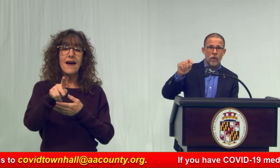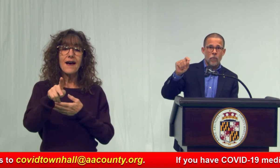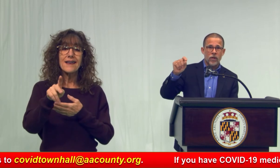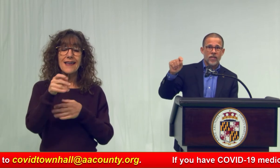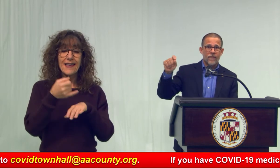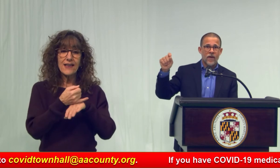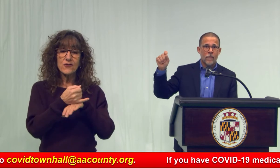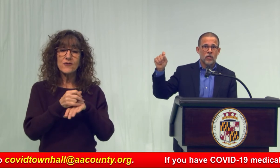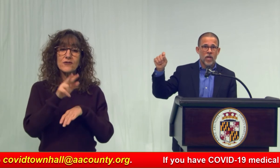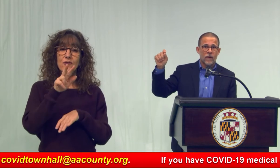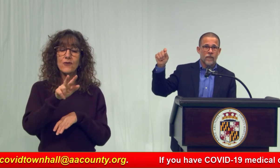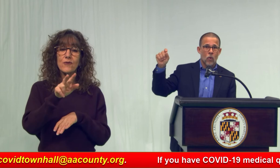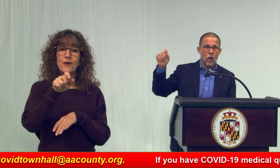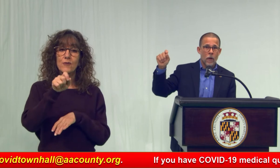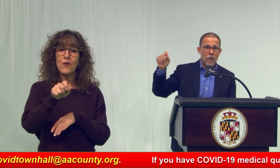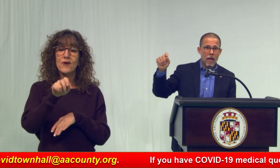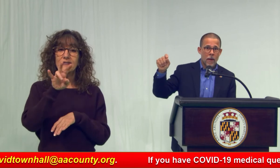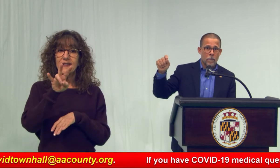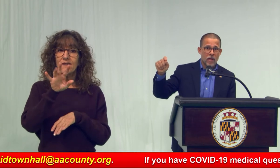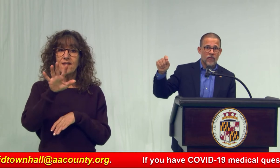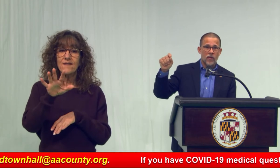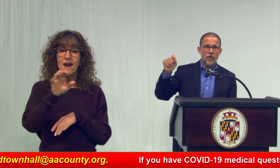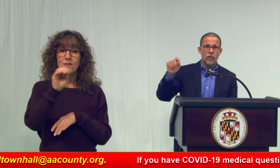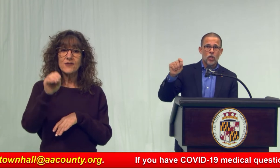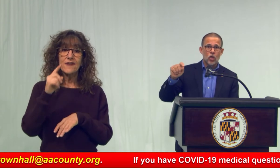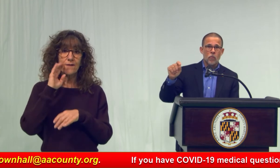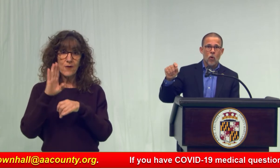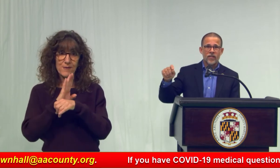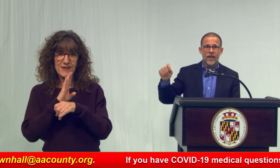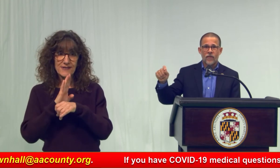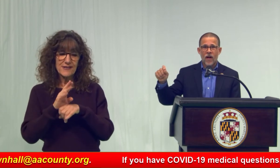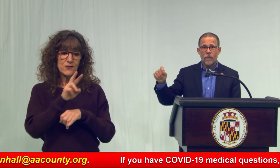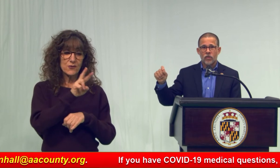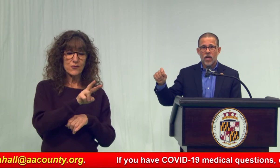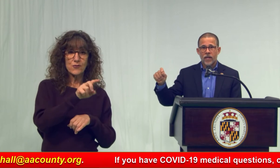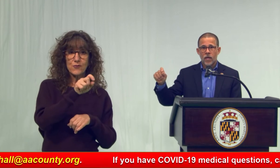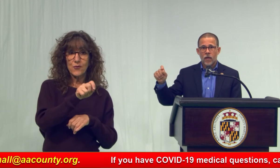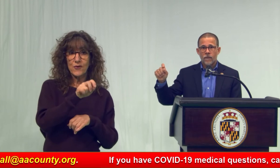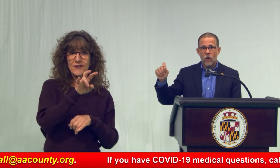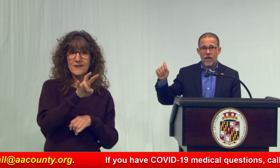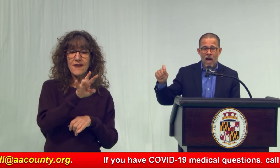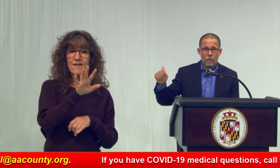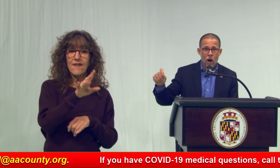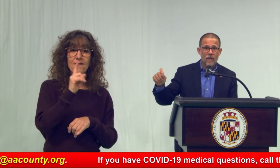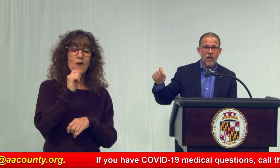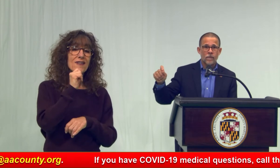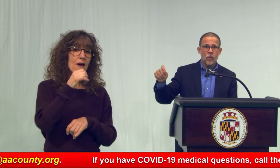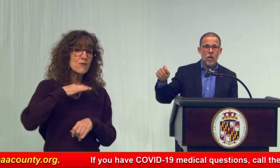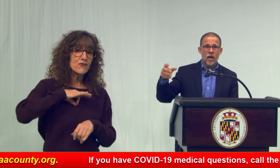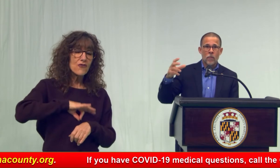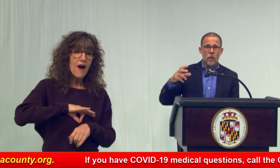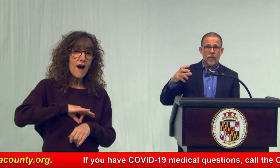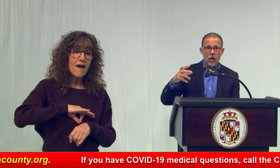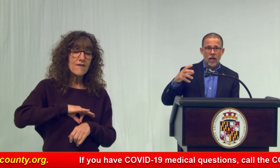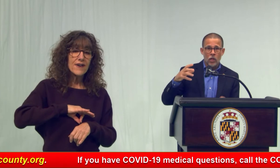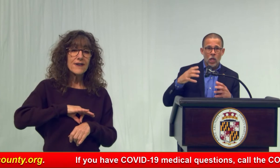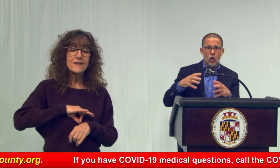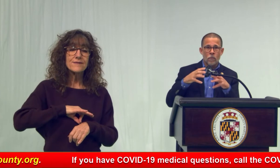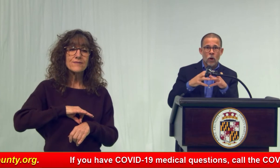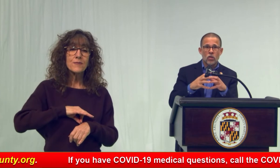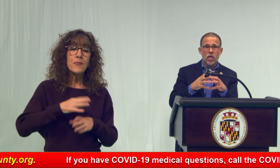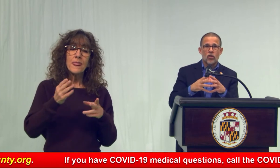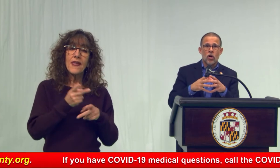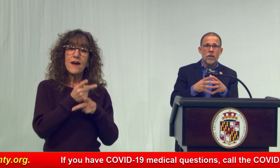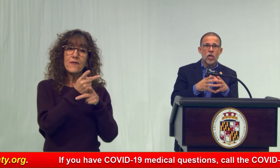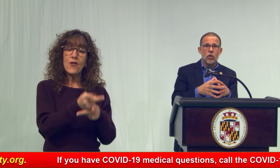are 3.75% for a business, 2.75% for a nonprofit, and the